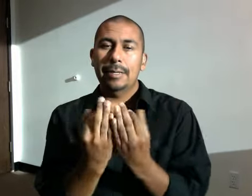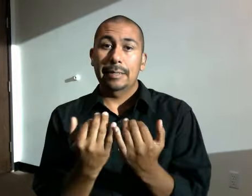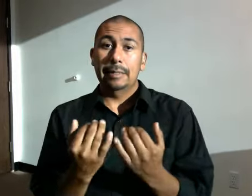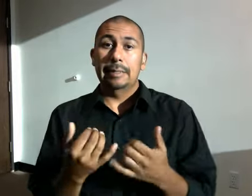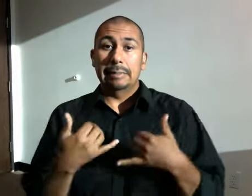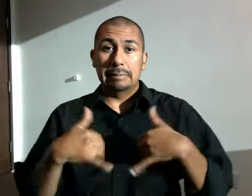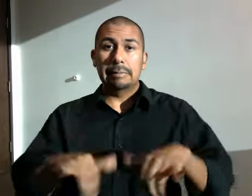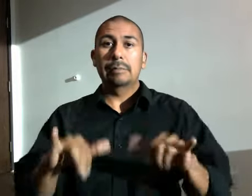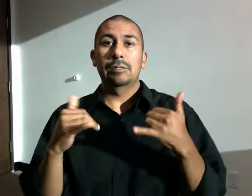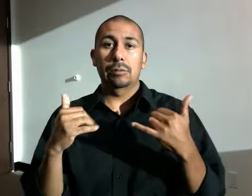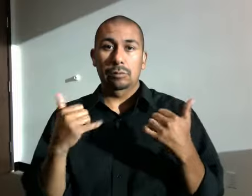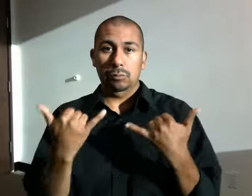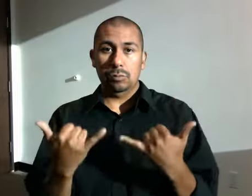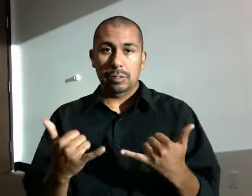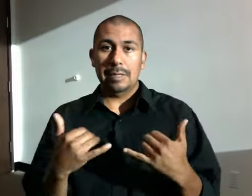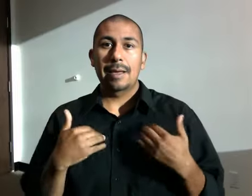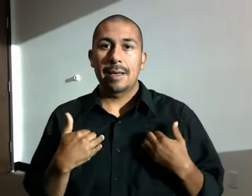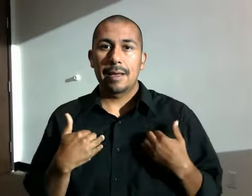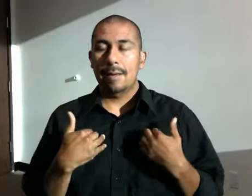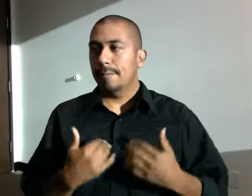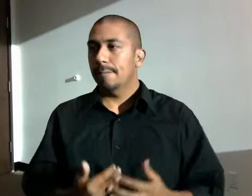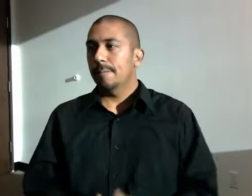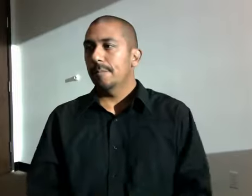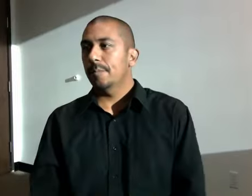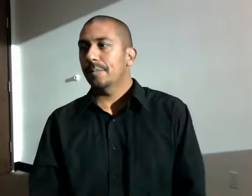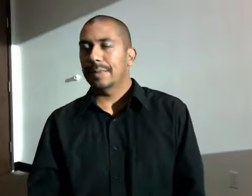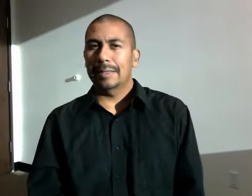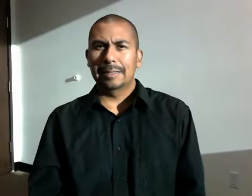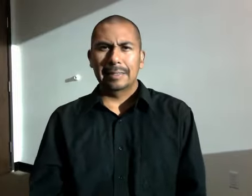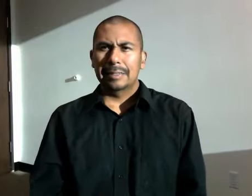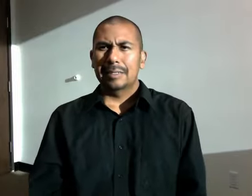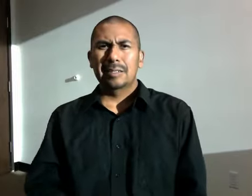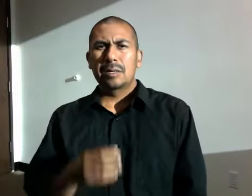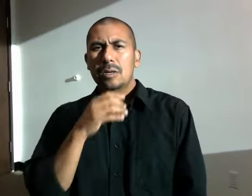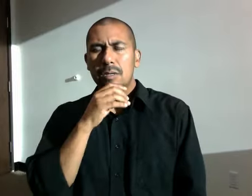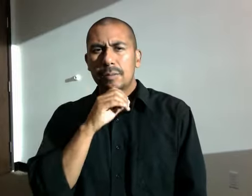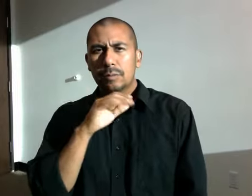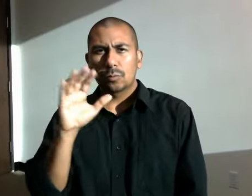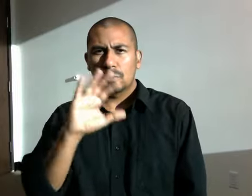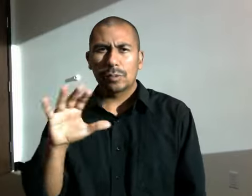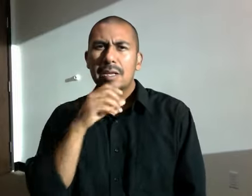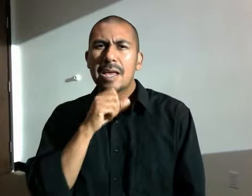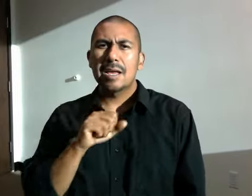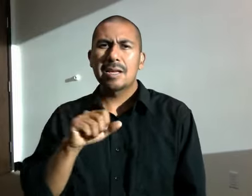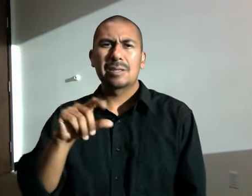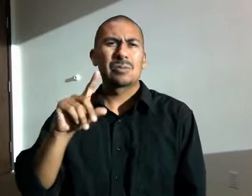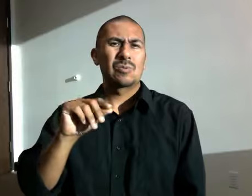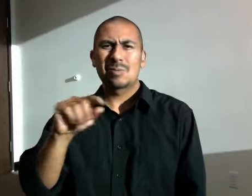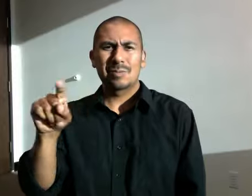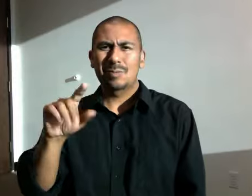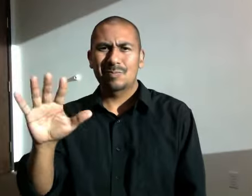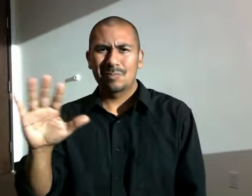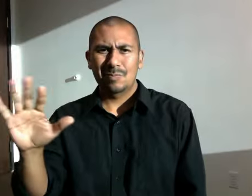When I was in my late 20s, I got the real antique bug, and I used to attend many estate